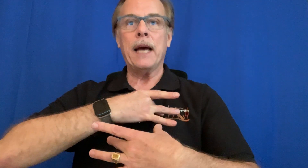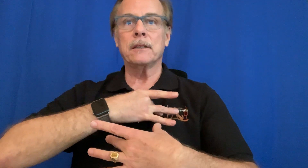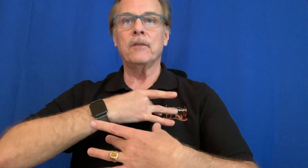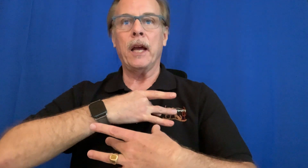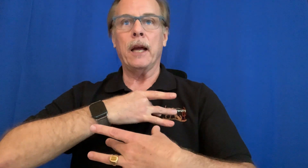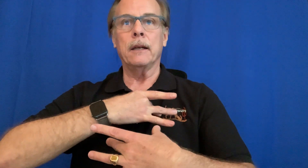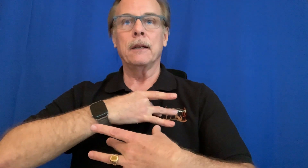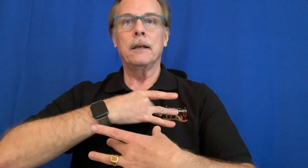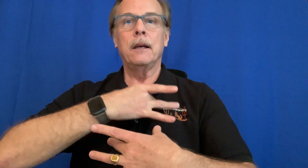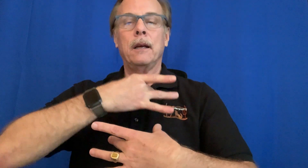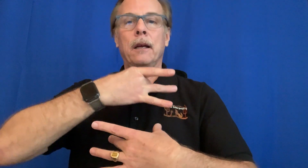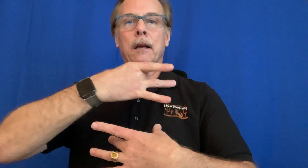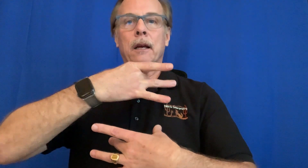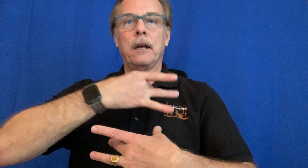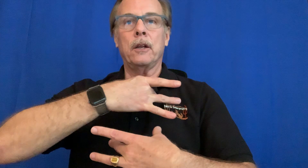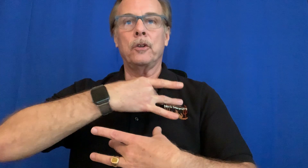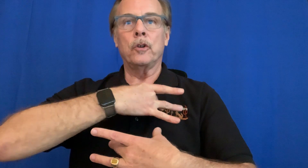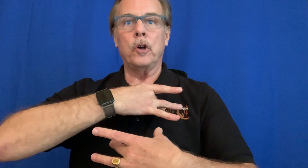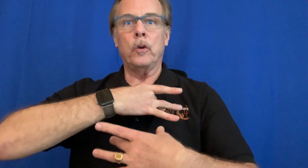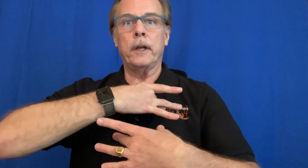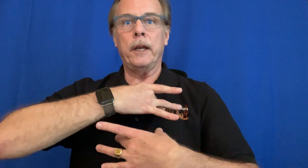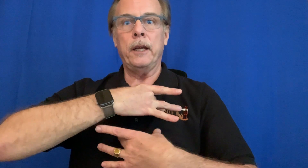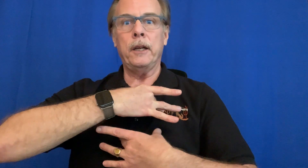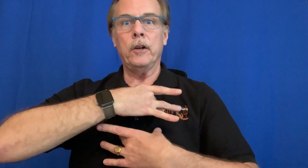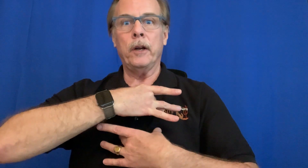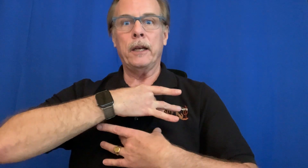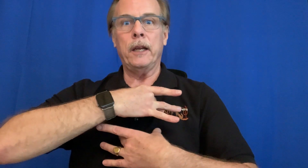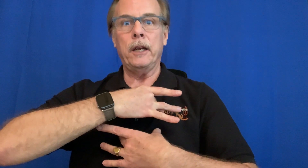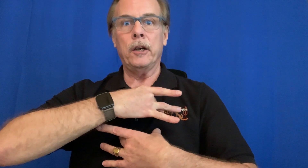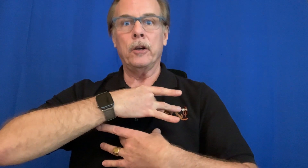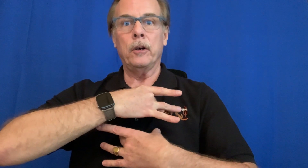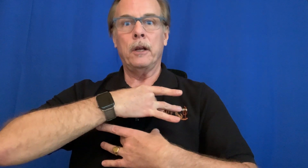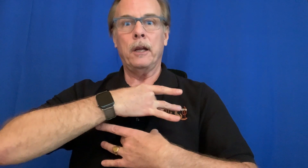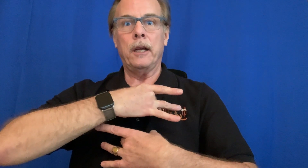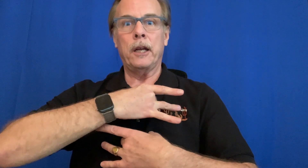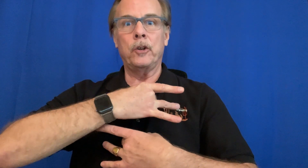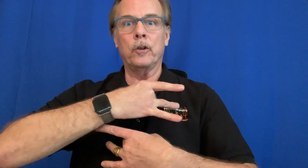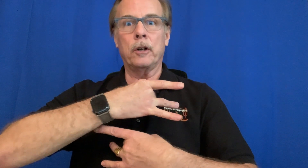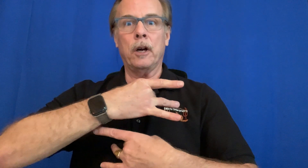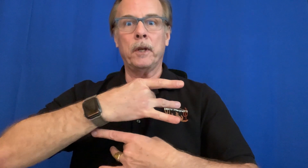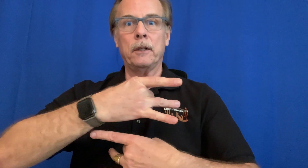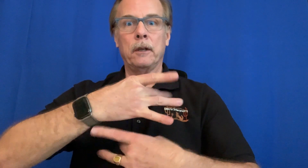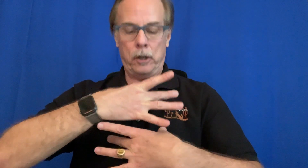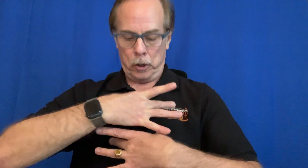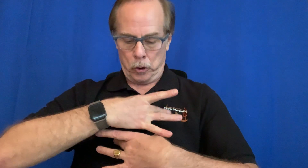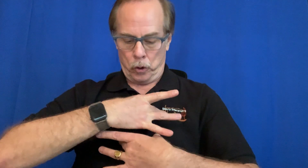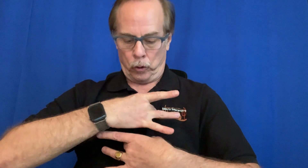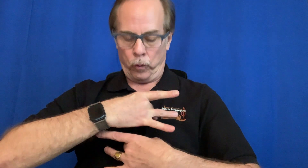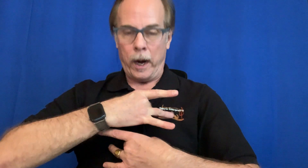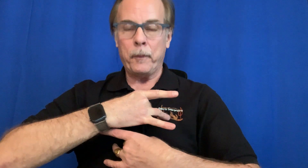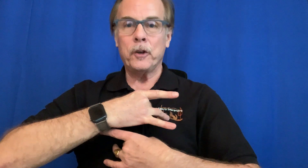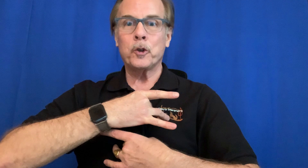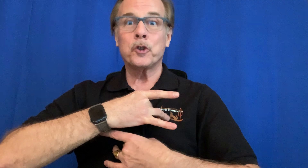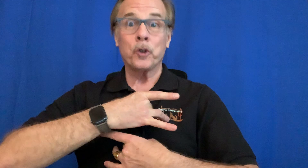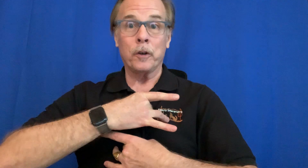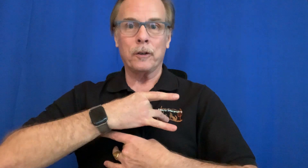passive hand, and you're going here and here, and you're grabbing your shirt or